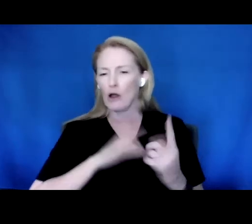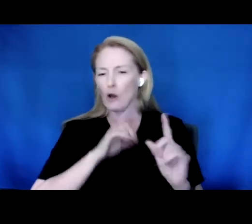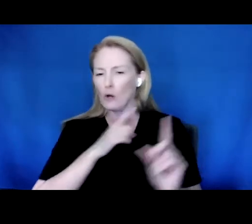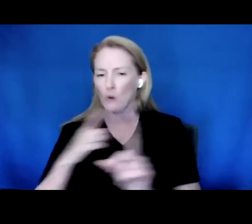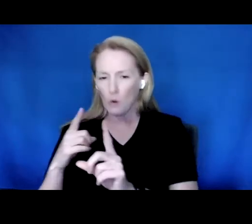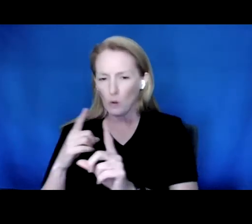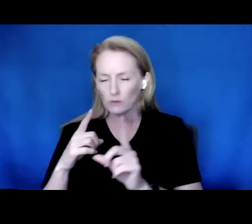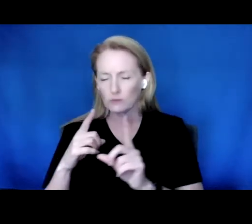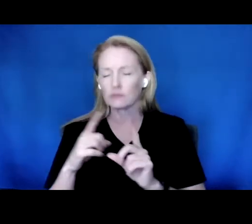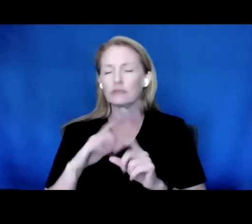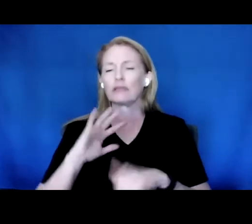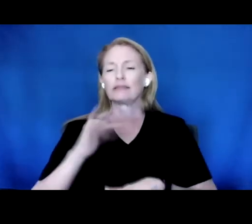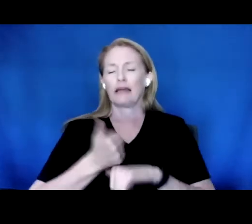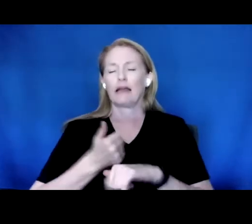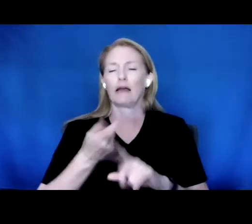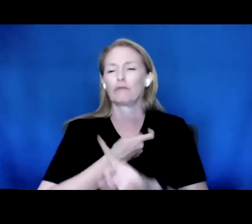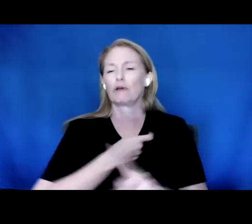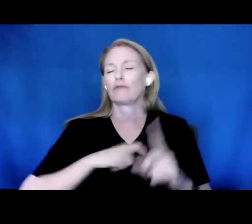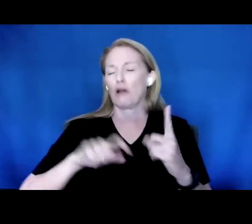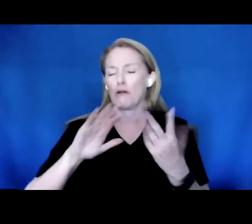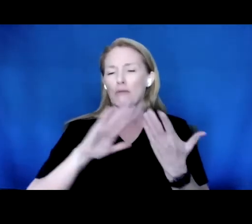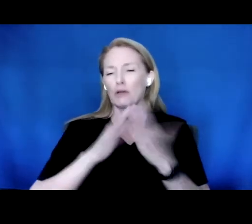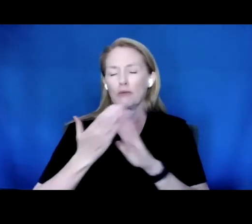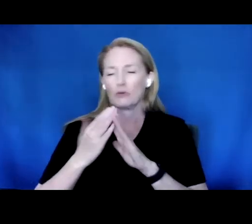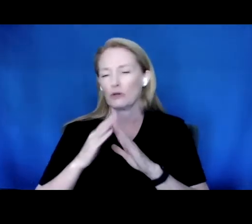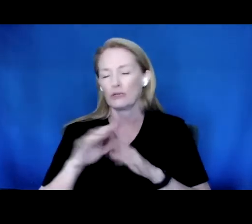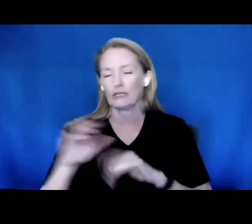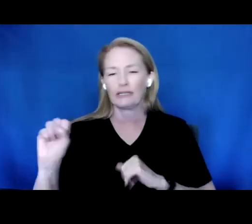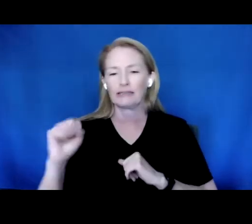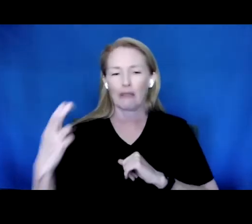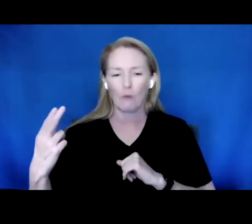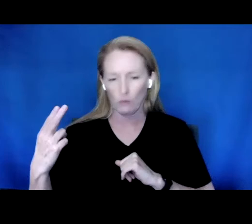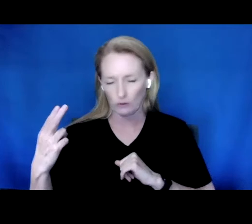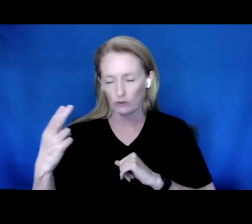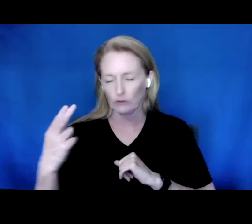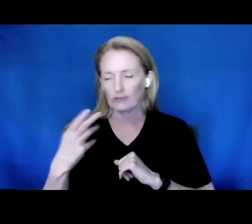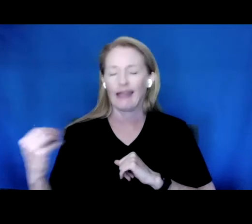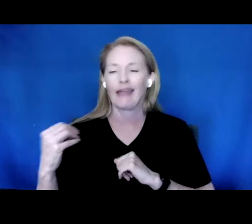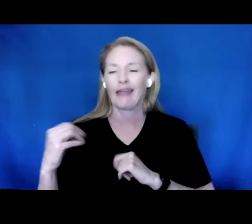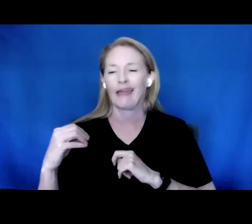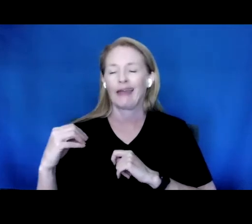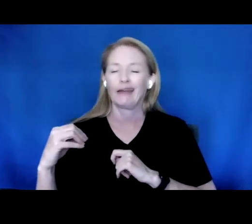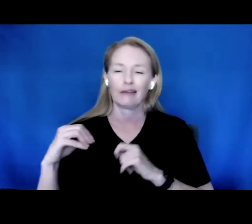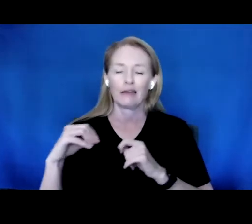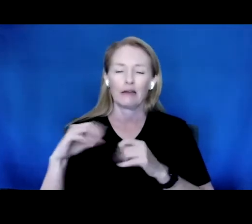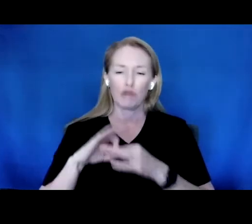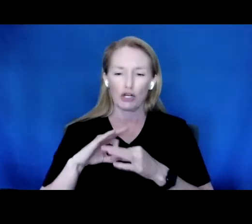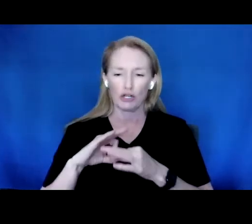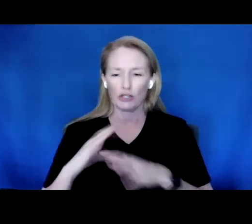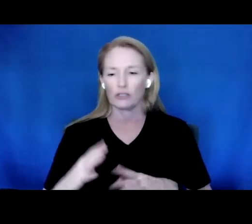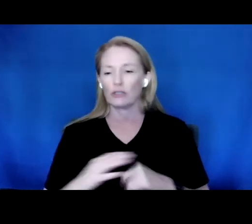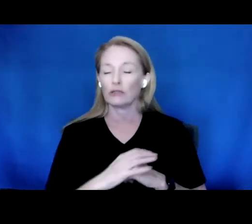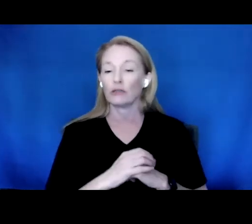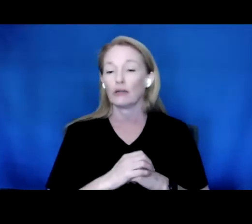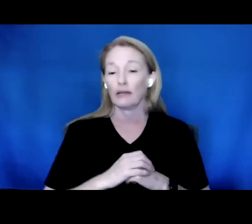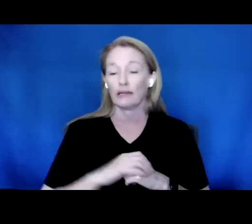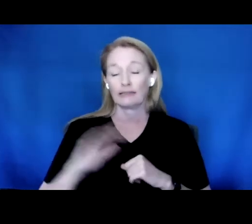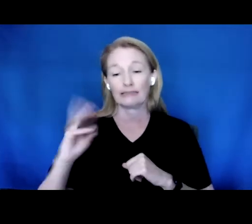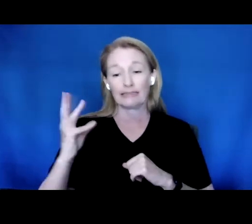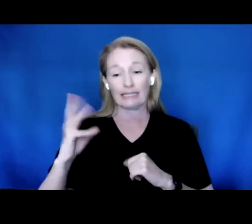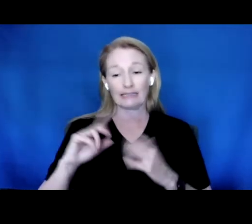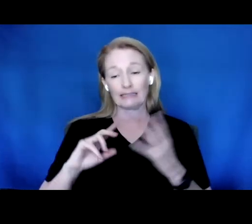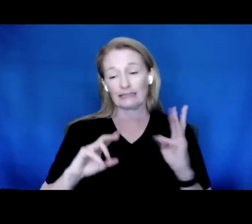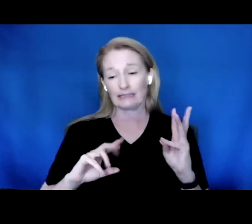stakeholders and partners. And step 6 is the final step, but it's really meant to be